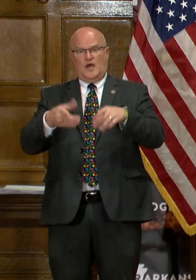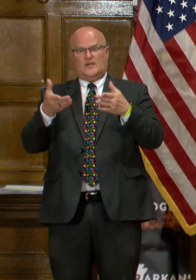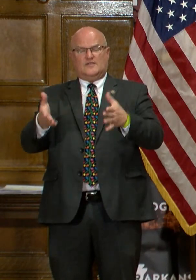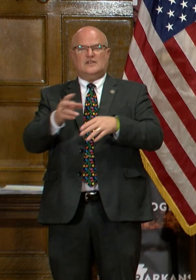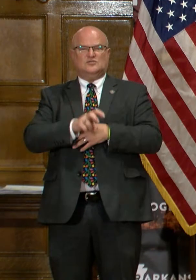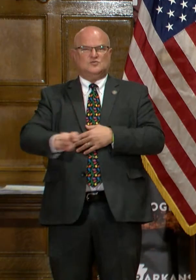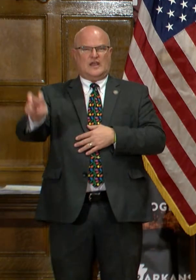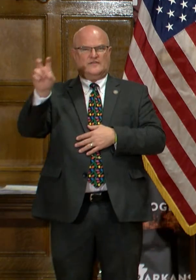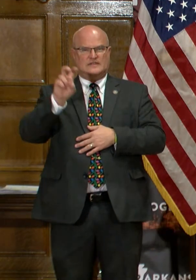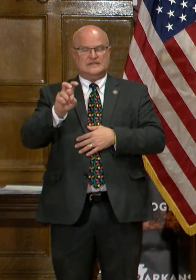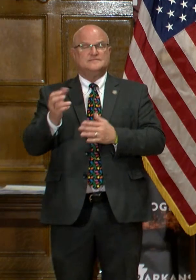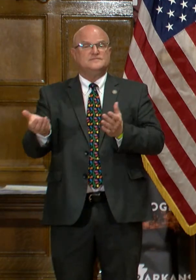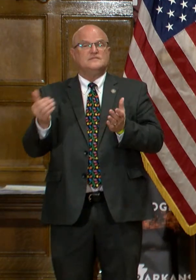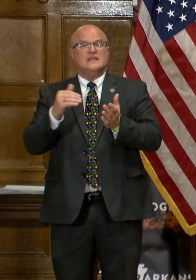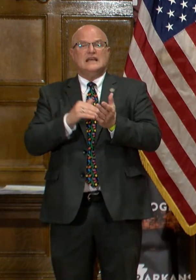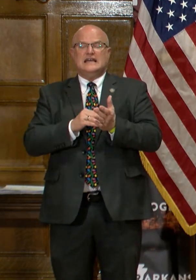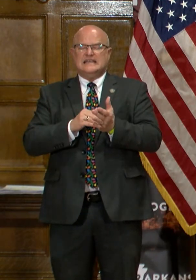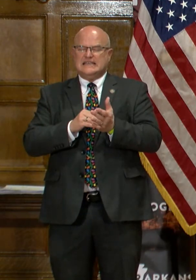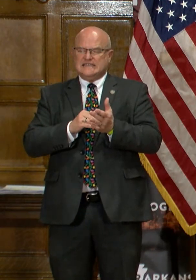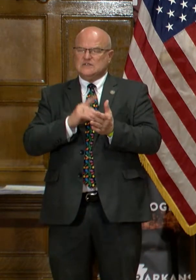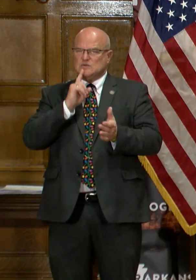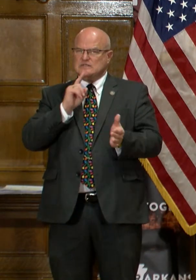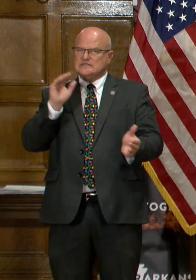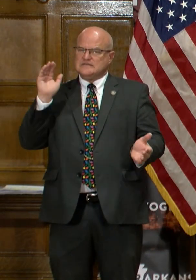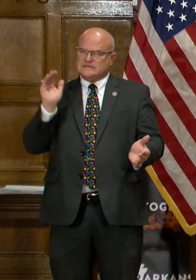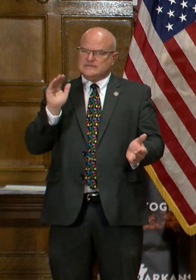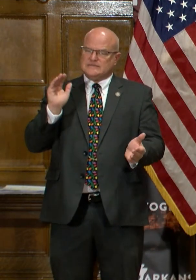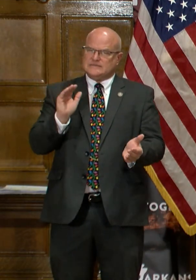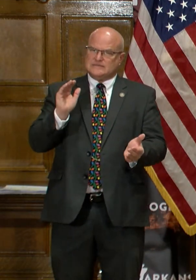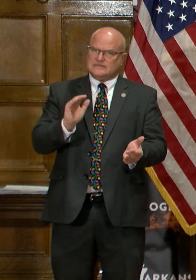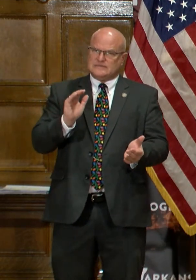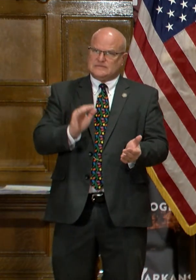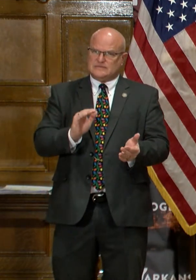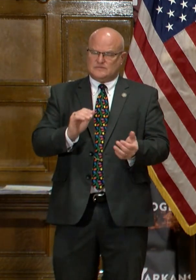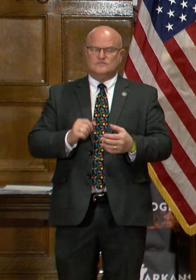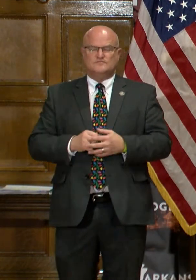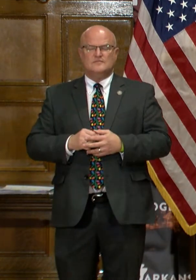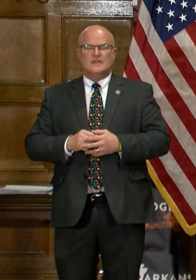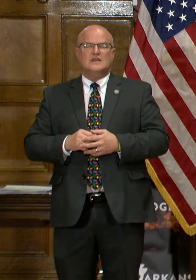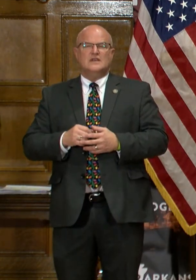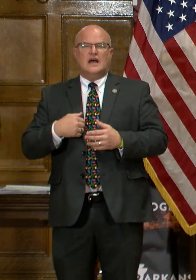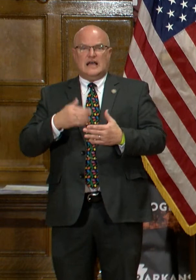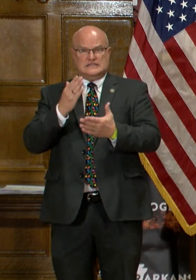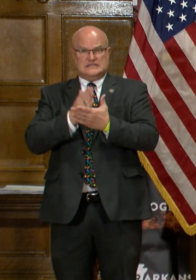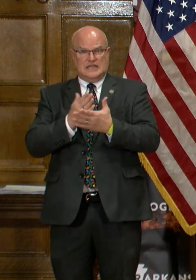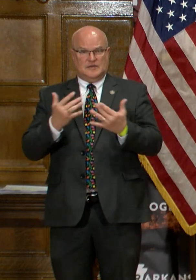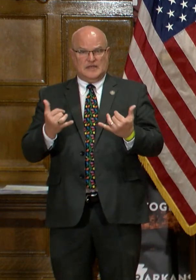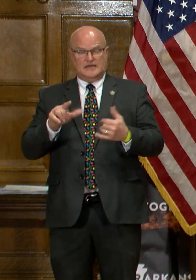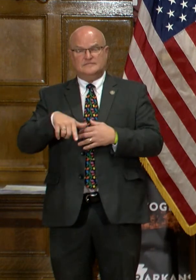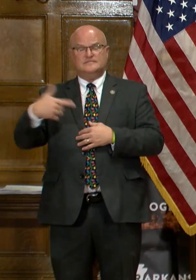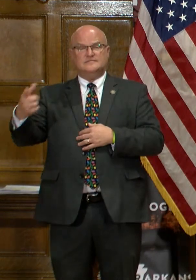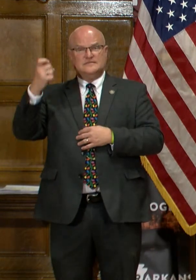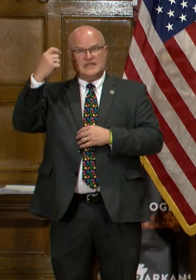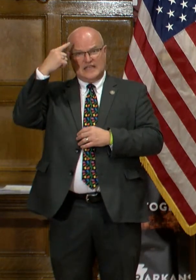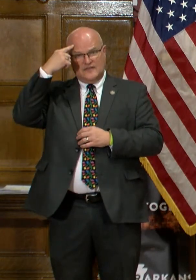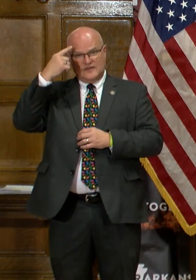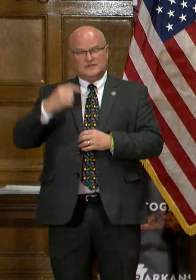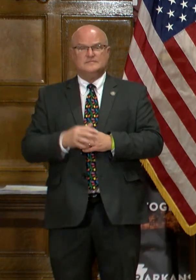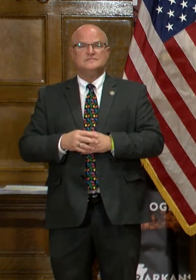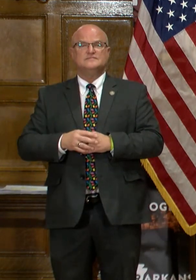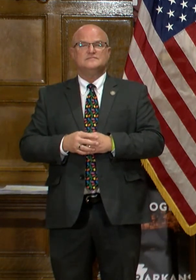time of travel. Again, discouraging travel very, very strongly. So I'll stop here and turn this back over